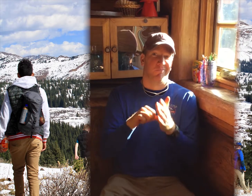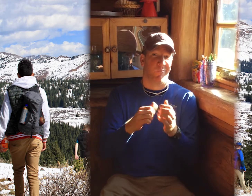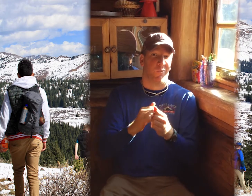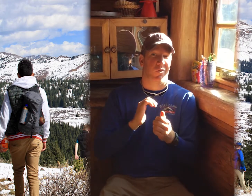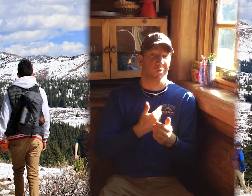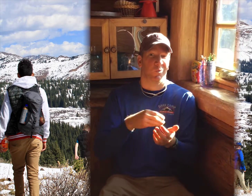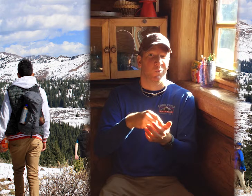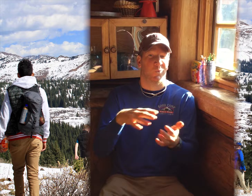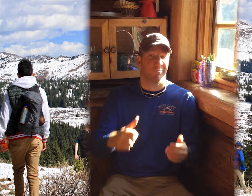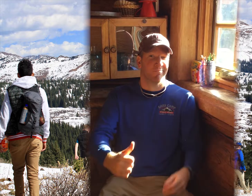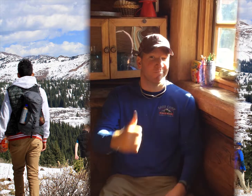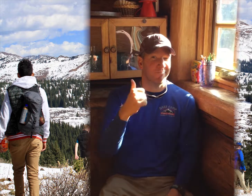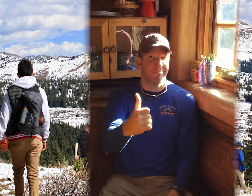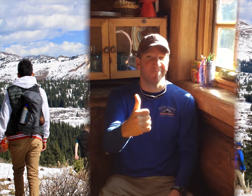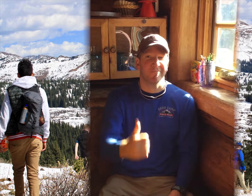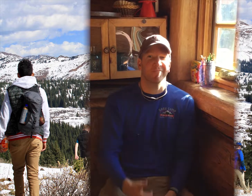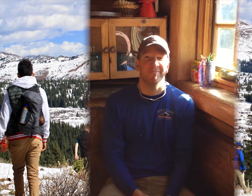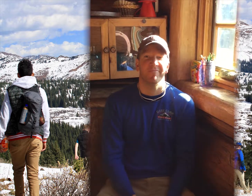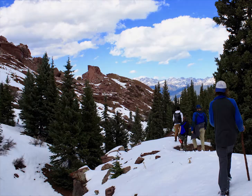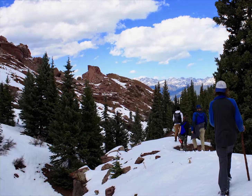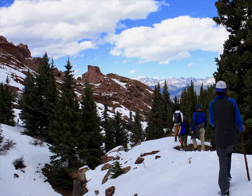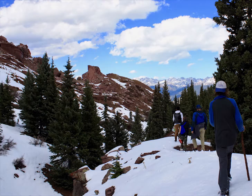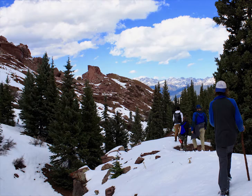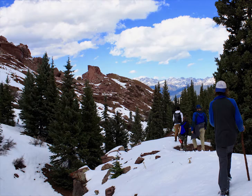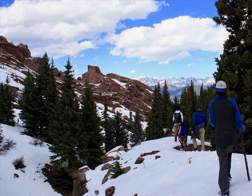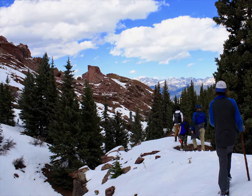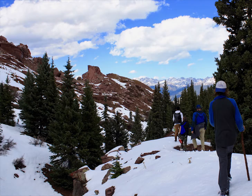really impressed with our students. Right on.